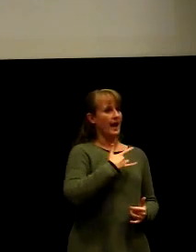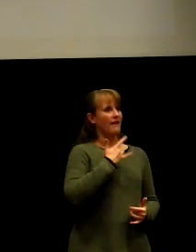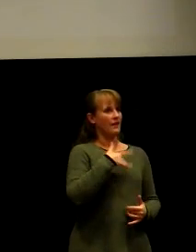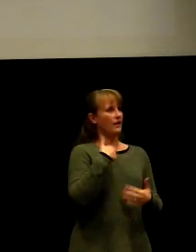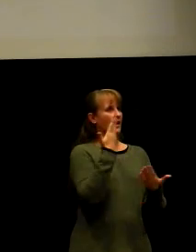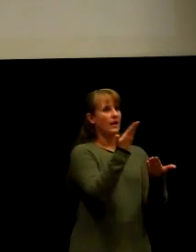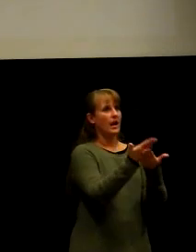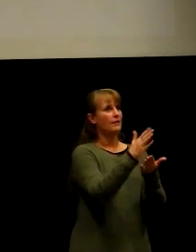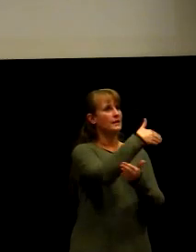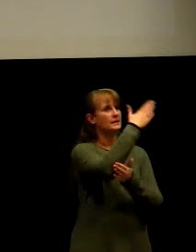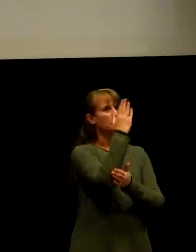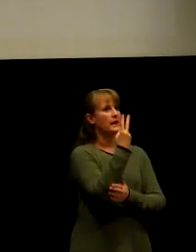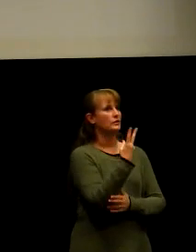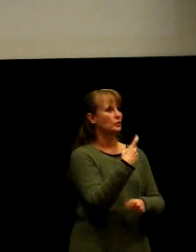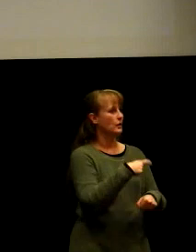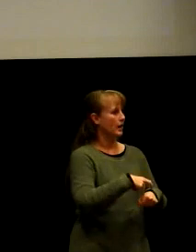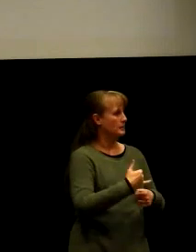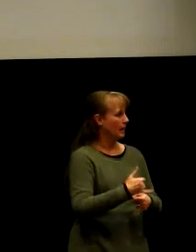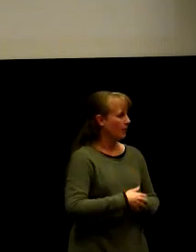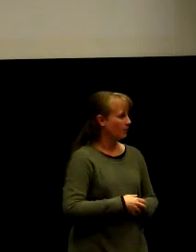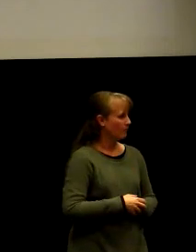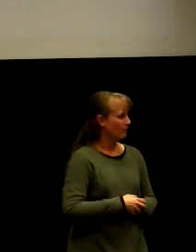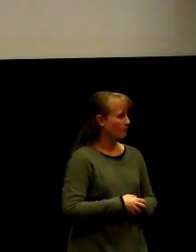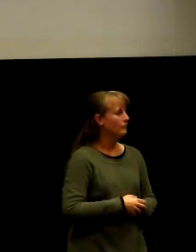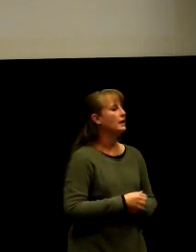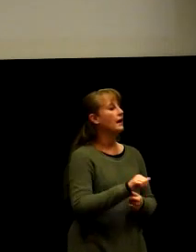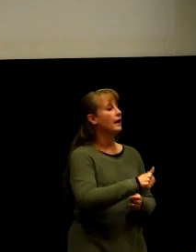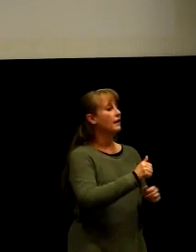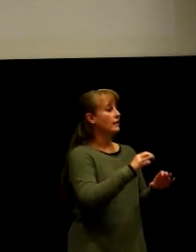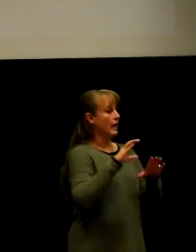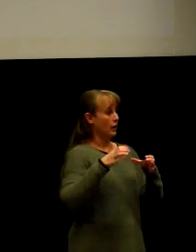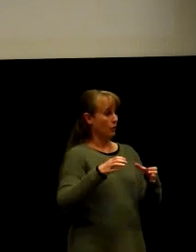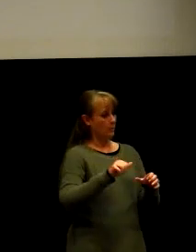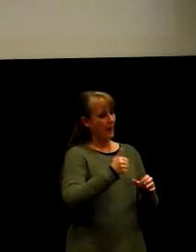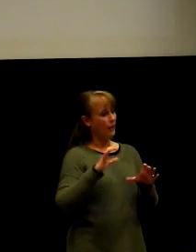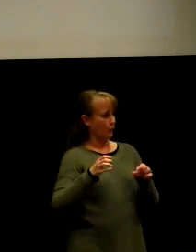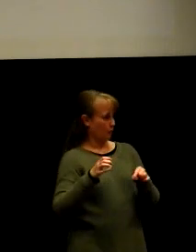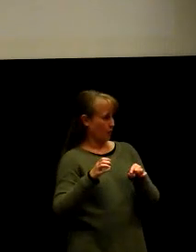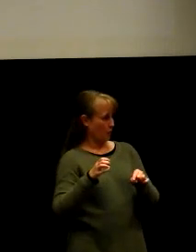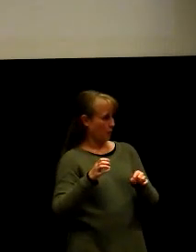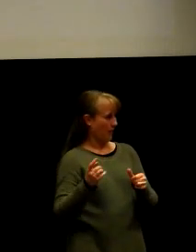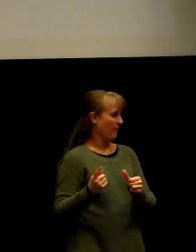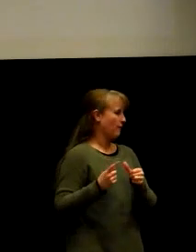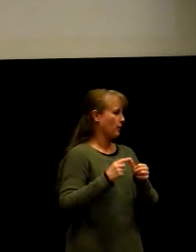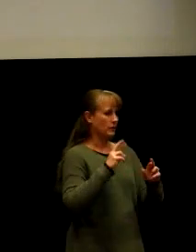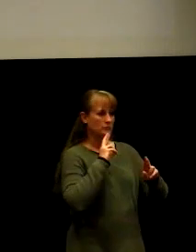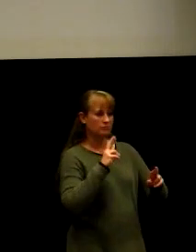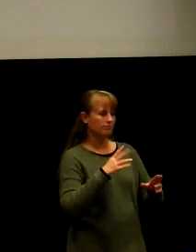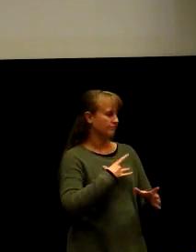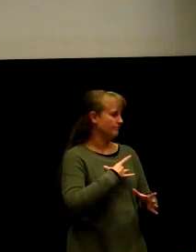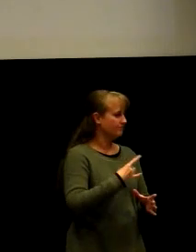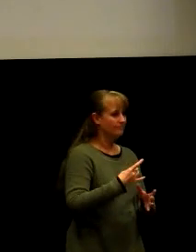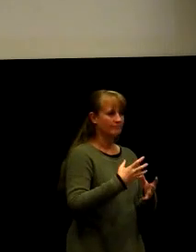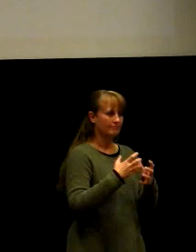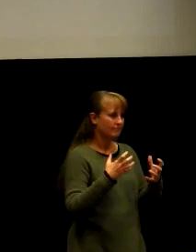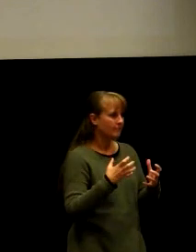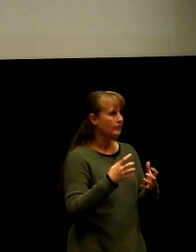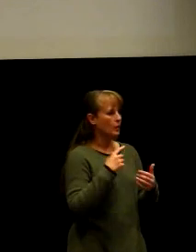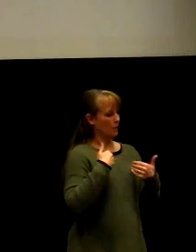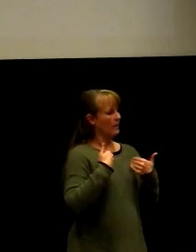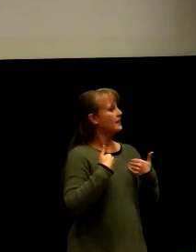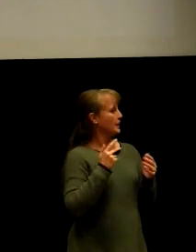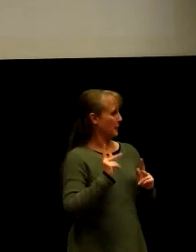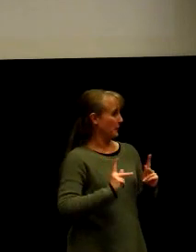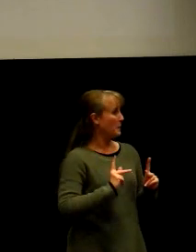twice." The other group that responded very positively right from the start to this film were